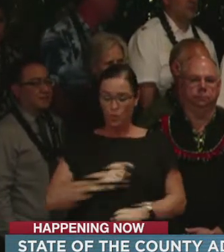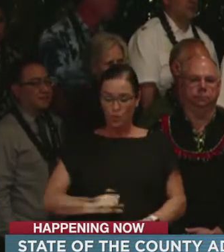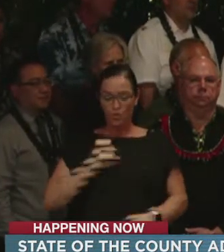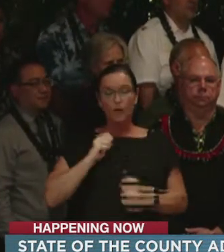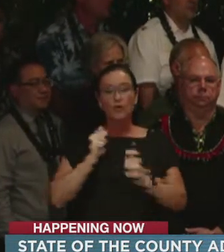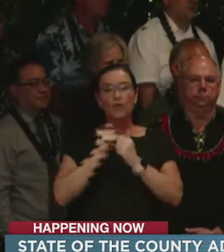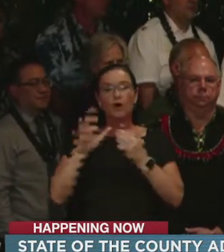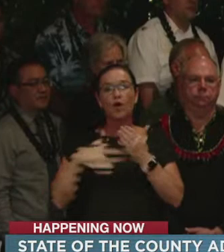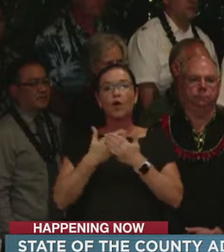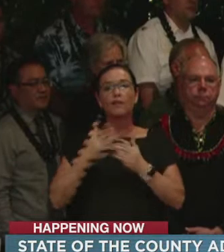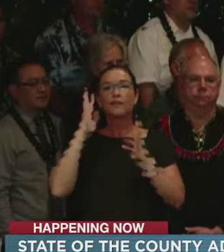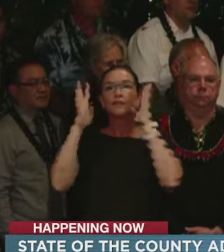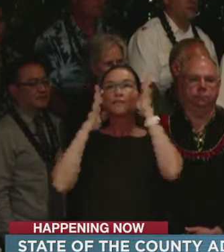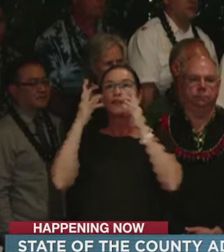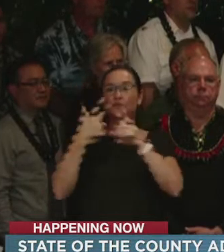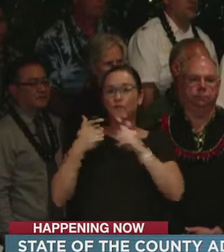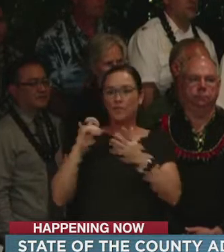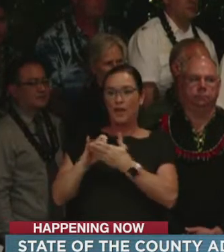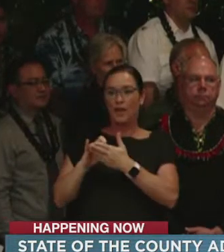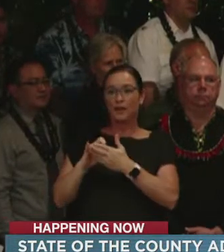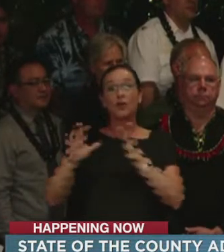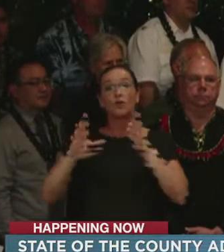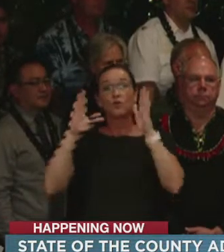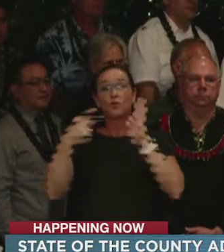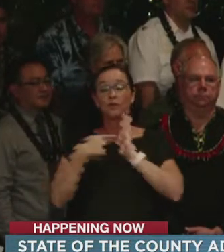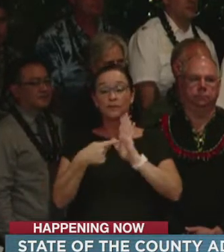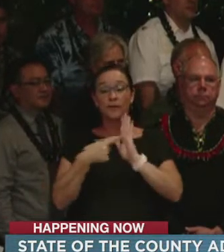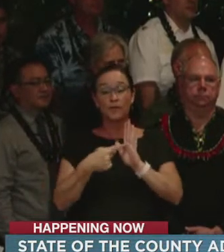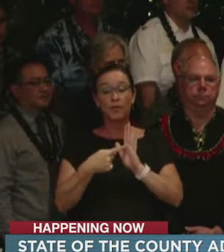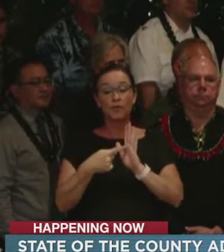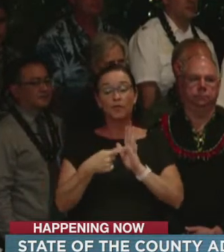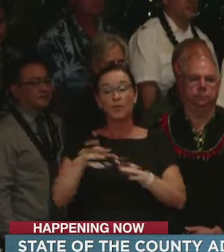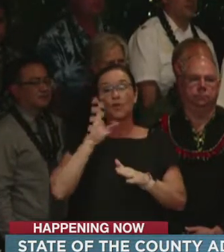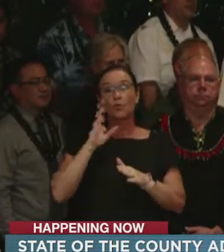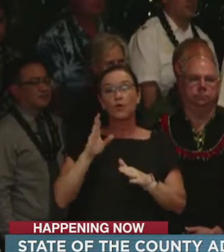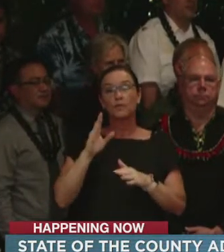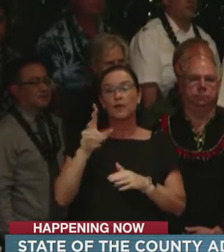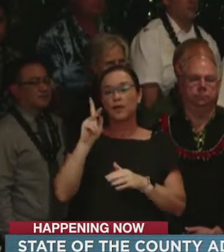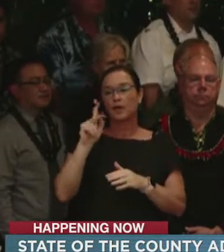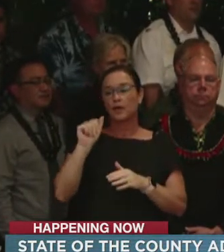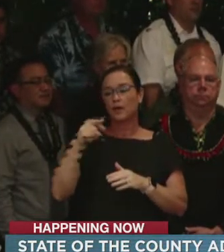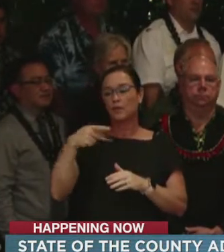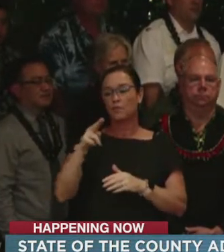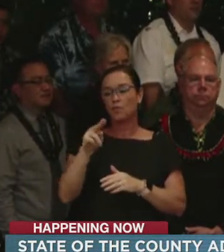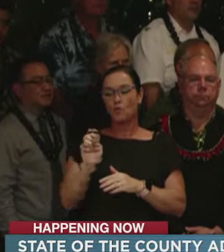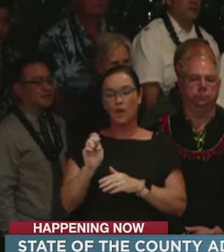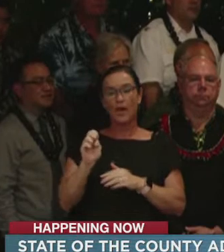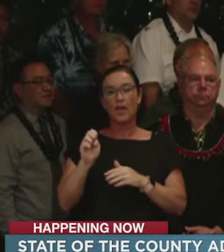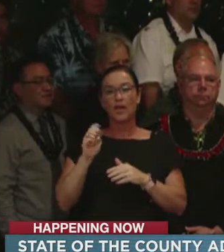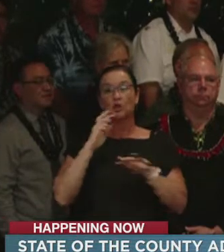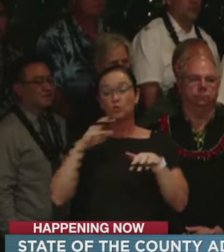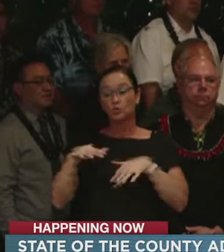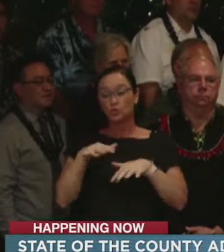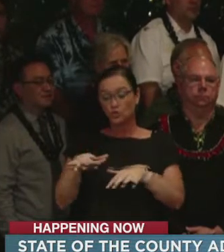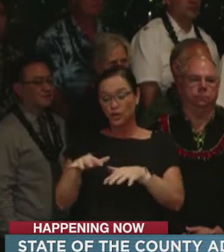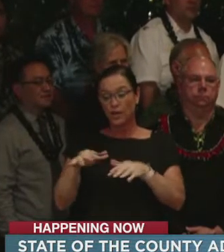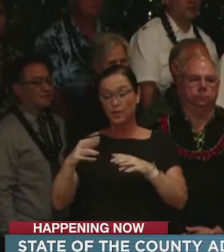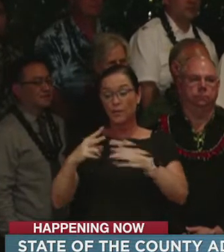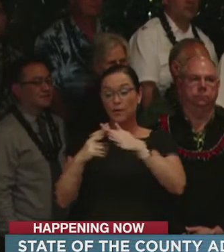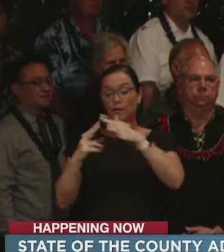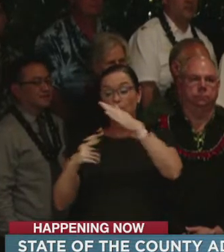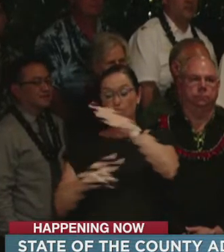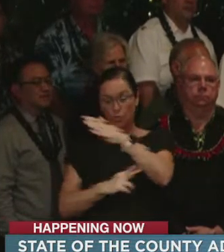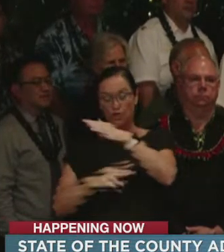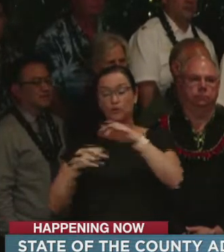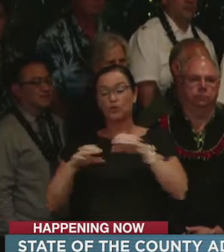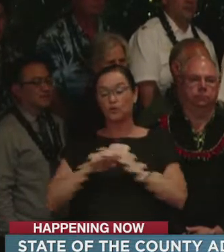that. A shining example of that innovation would be the Kapui Stream Bridge sewer line repair. In